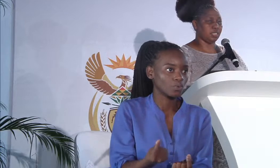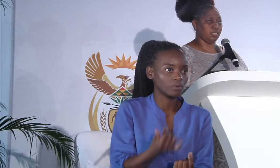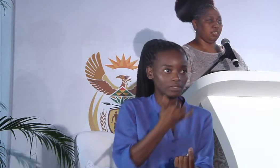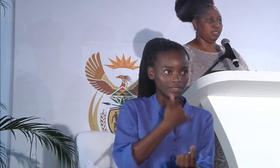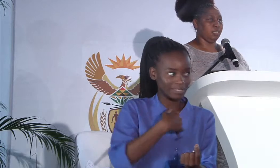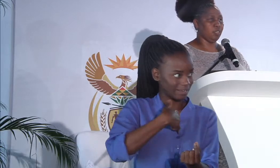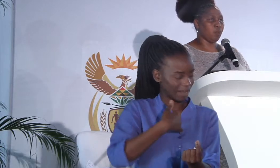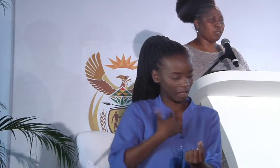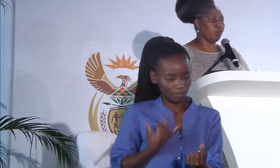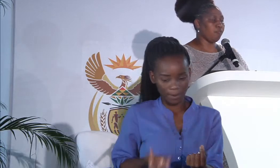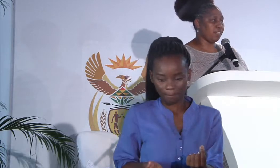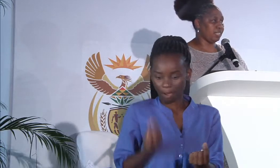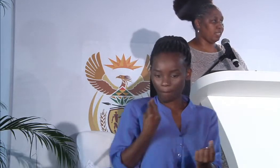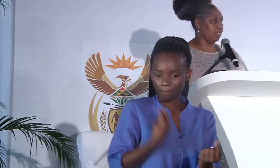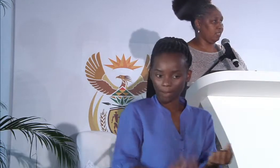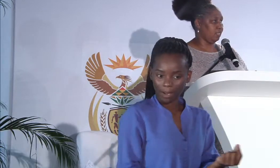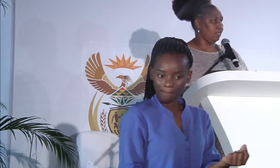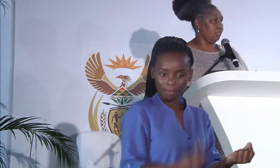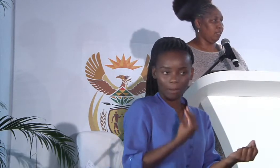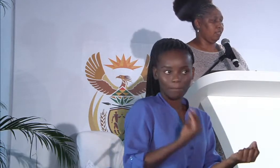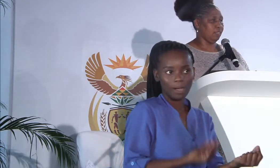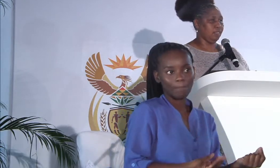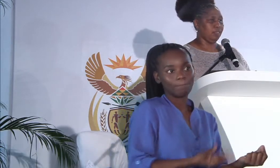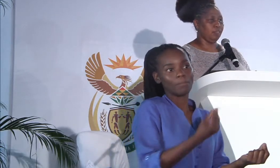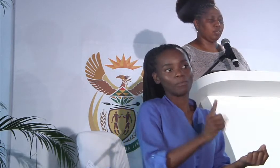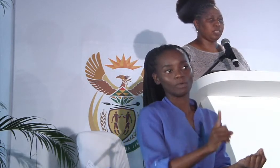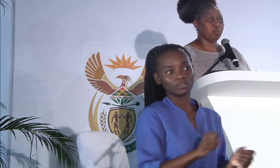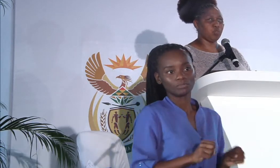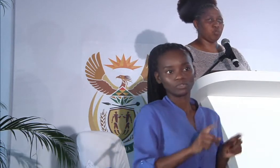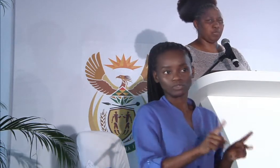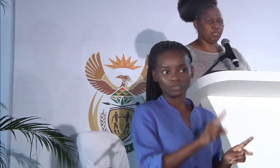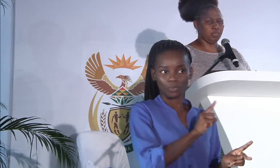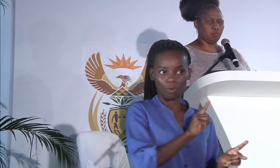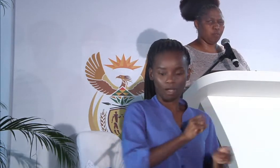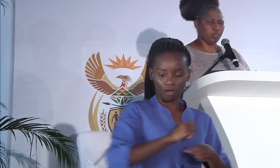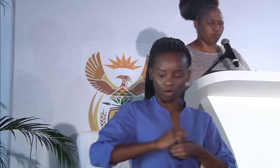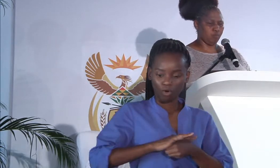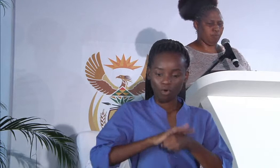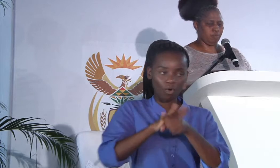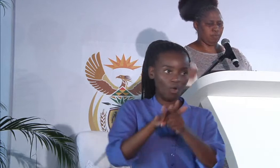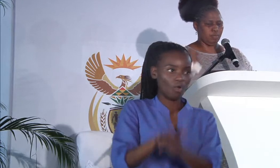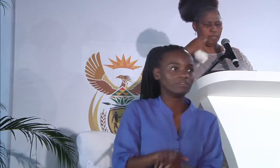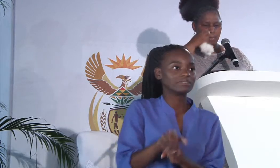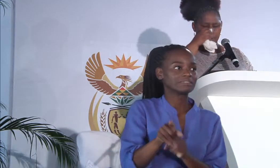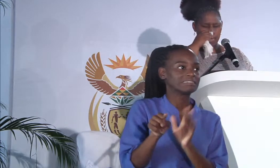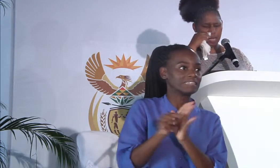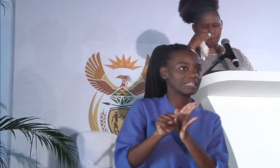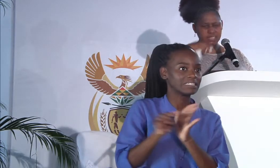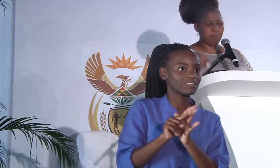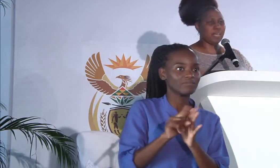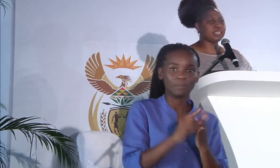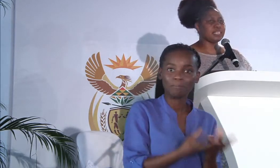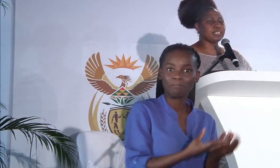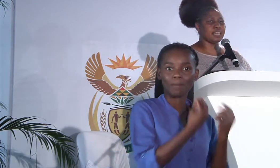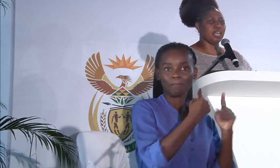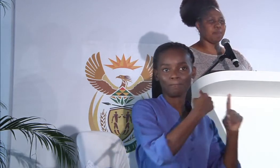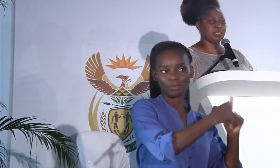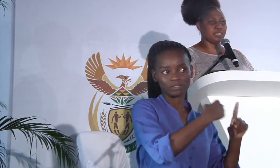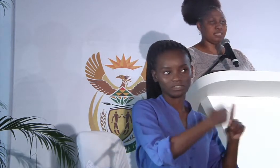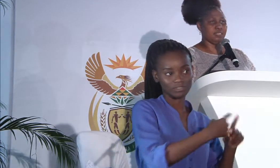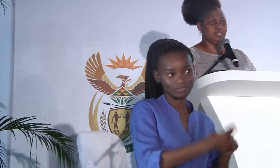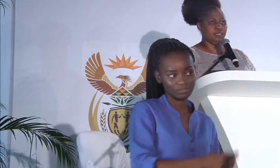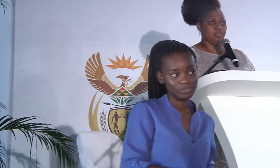opportunities in what COVID was supposed to be gloom and doom. And amongst the best things that